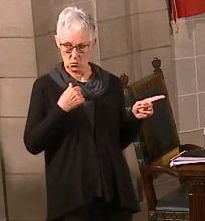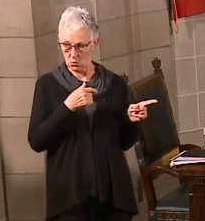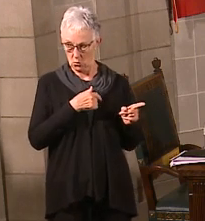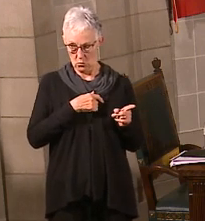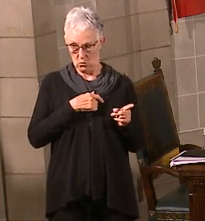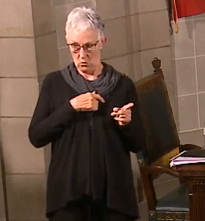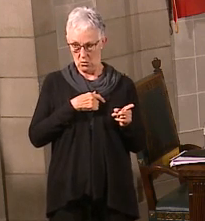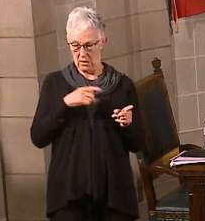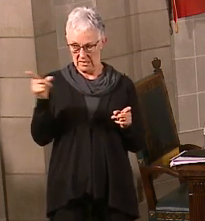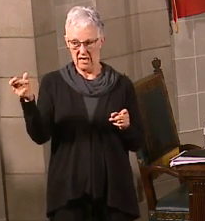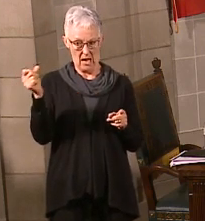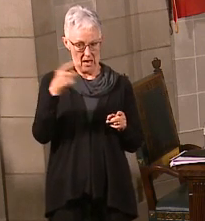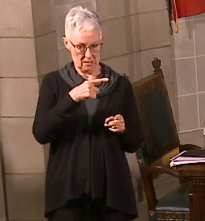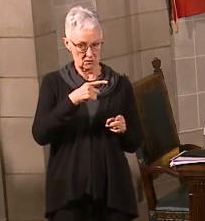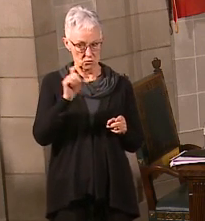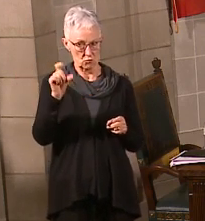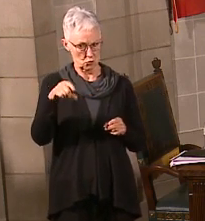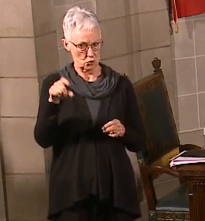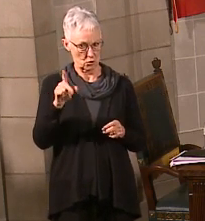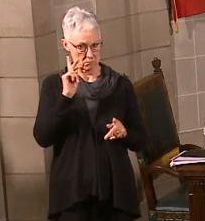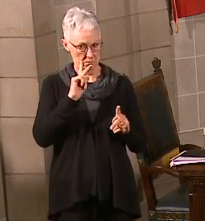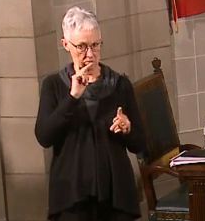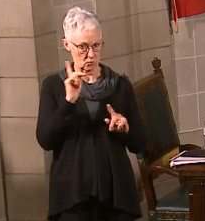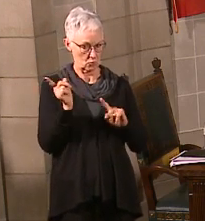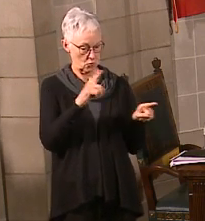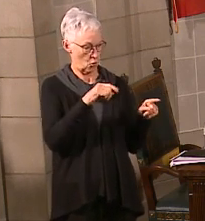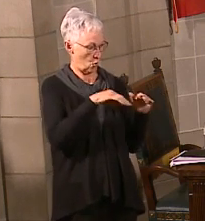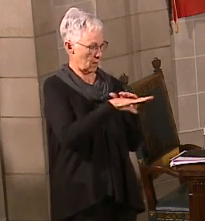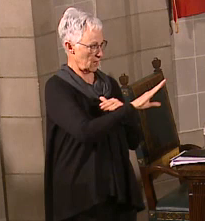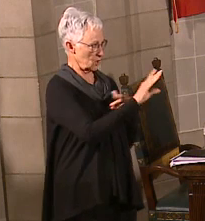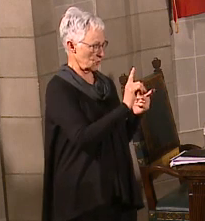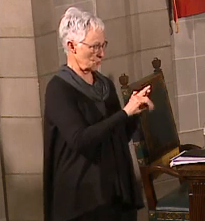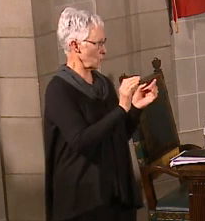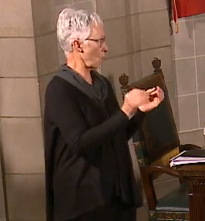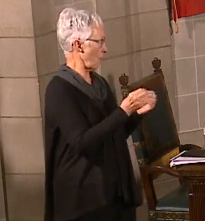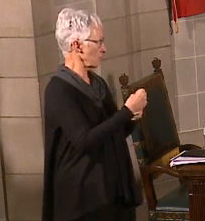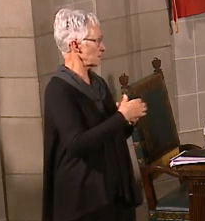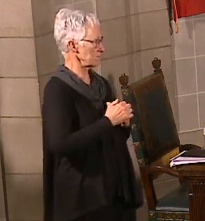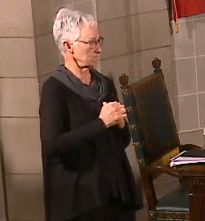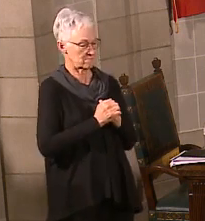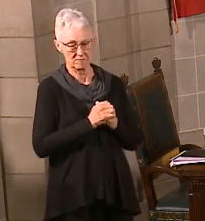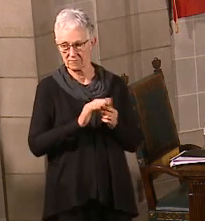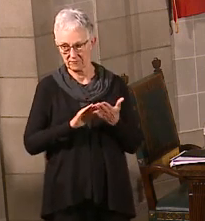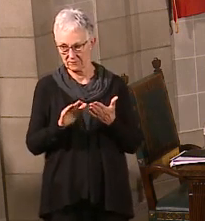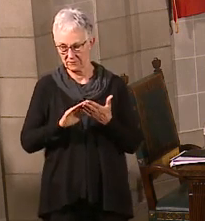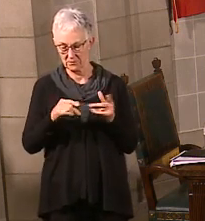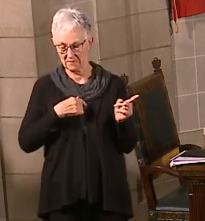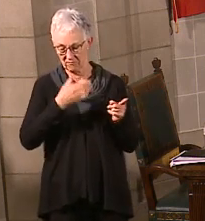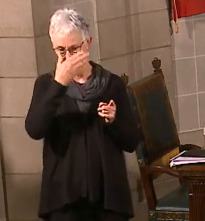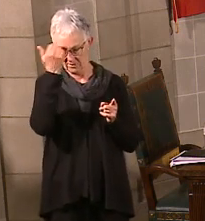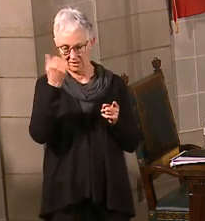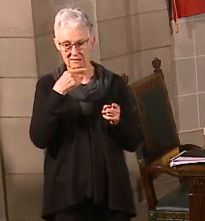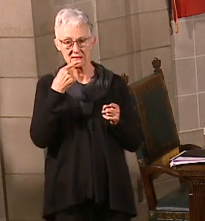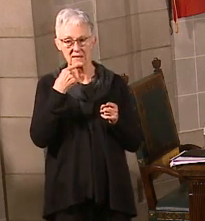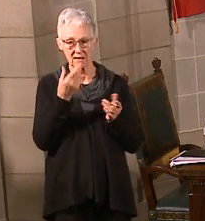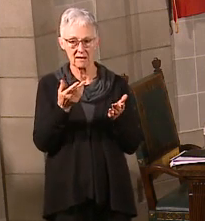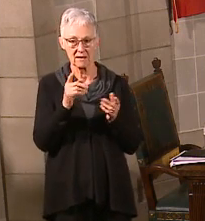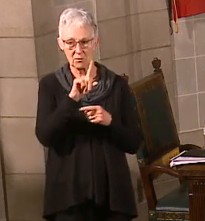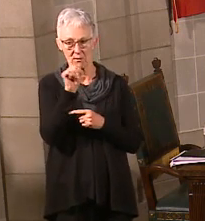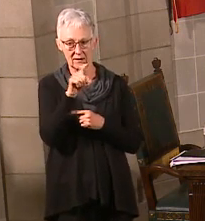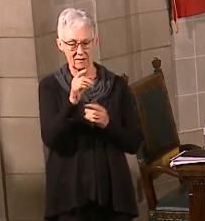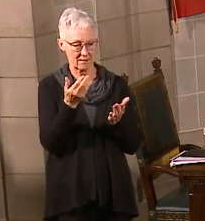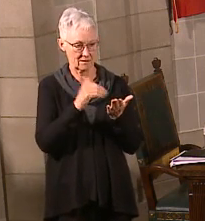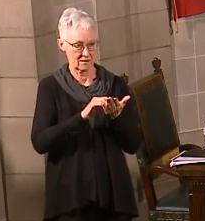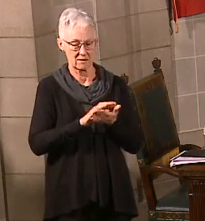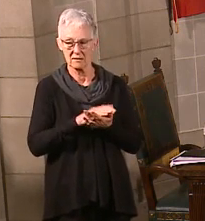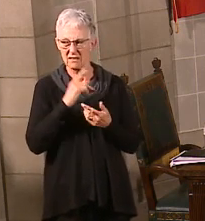service in this time, and if someone can't resolve the matter through their computer. question, please, John. Oh, excuse me, the question was, someone